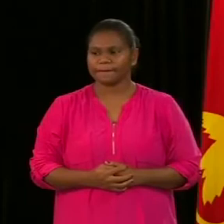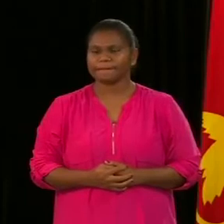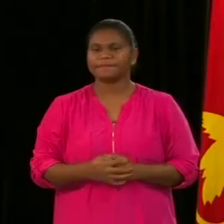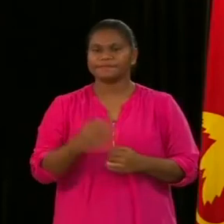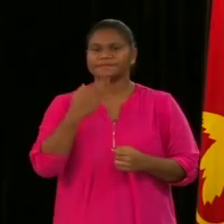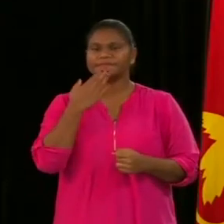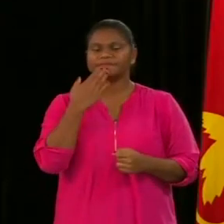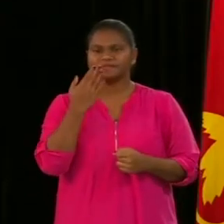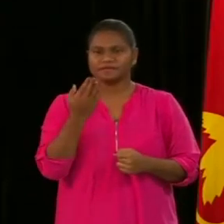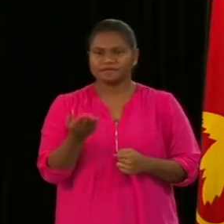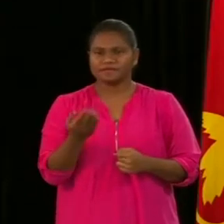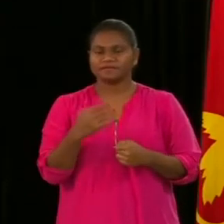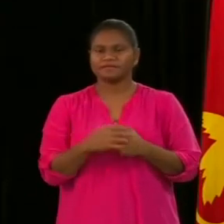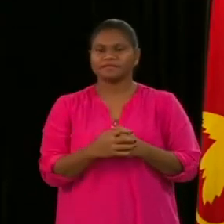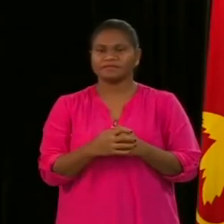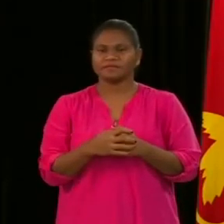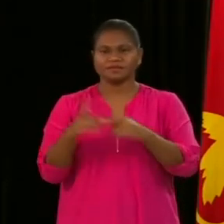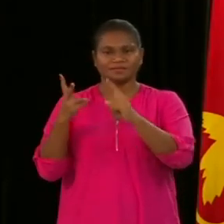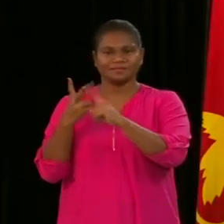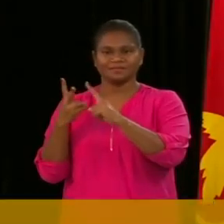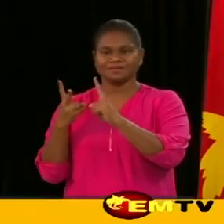Thank you, Drew. Deputy